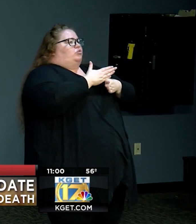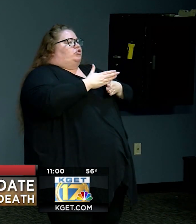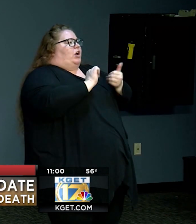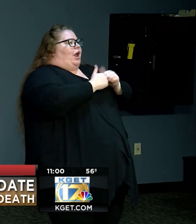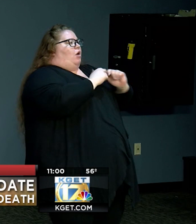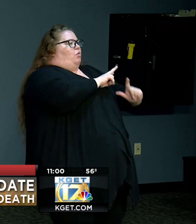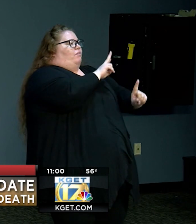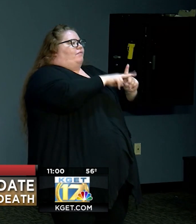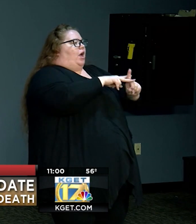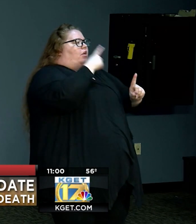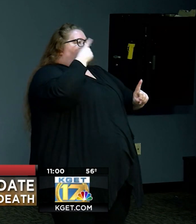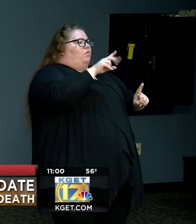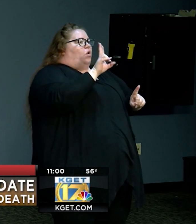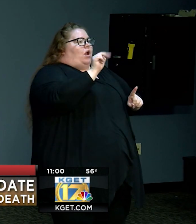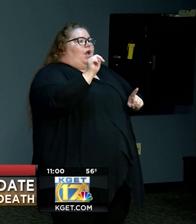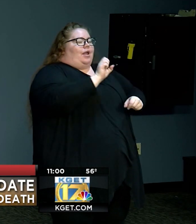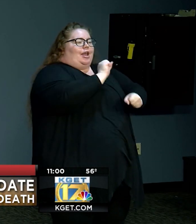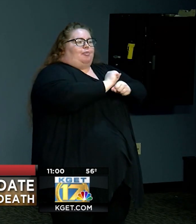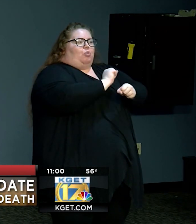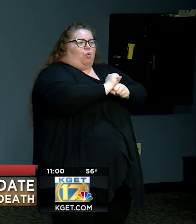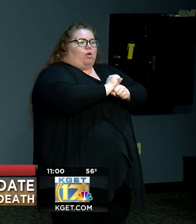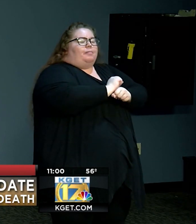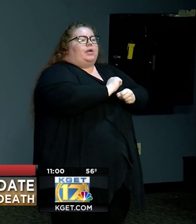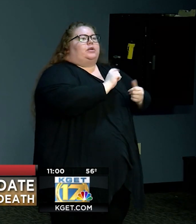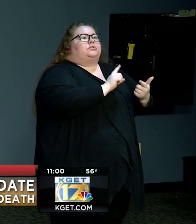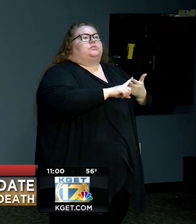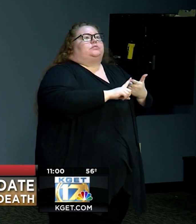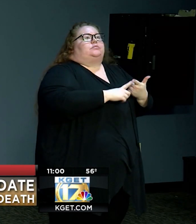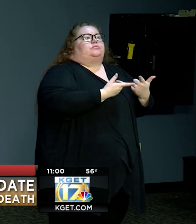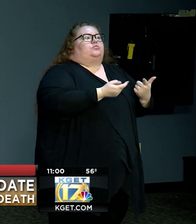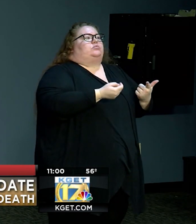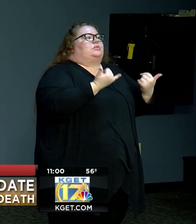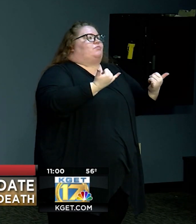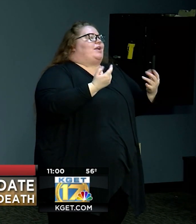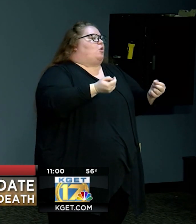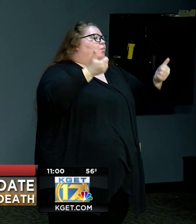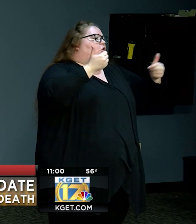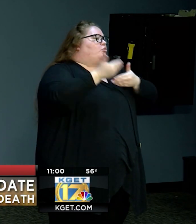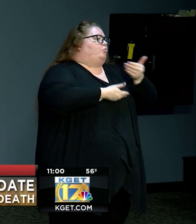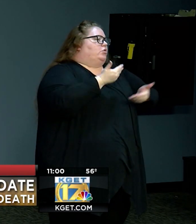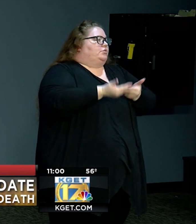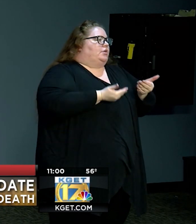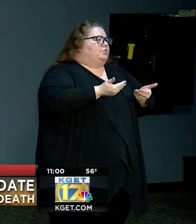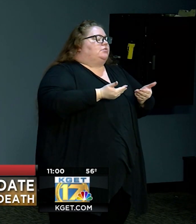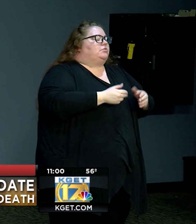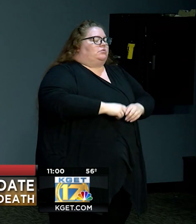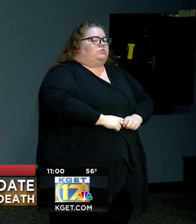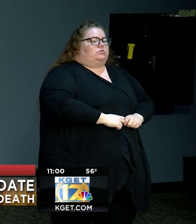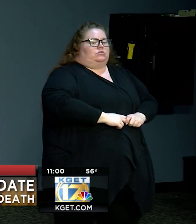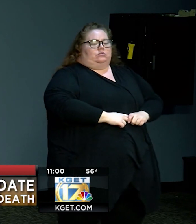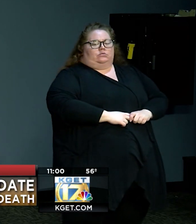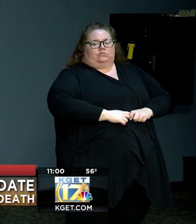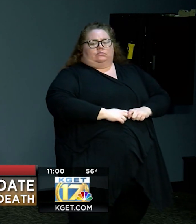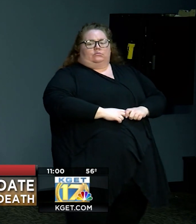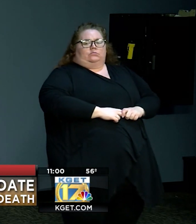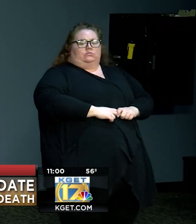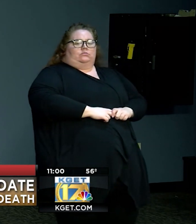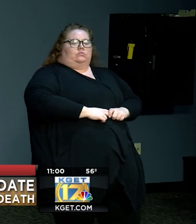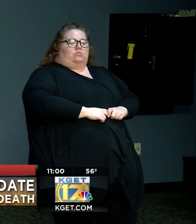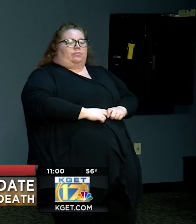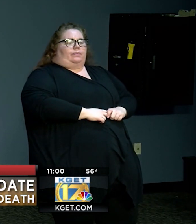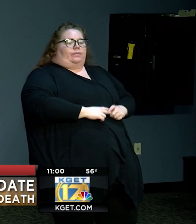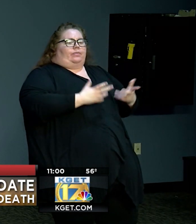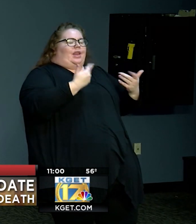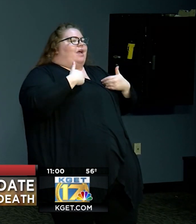for unemployment quicker than the standard process, as just one example. So it is a broad array